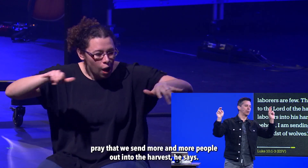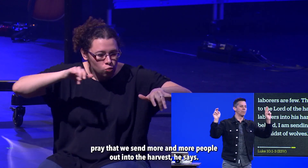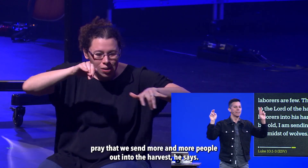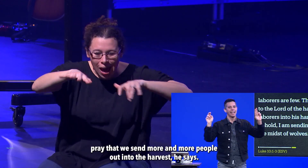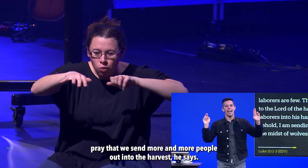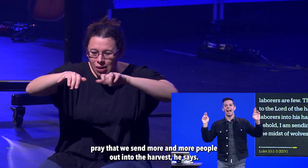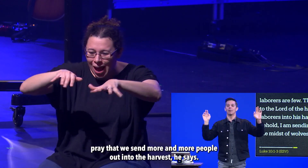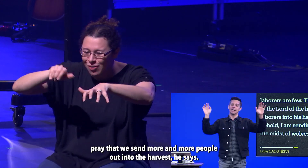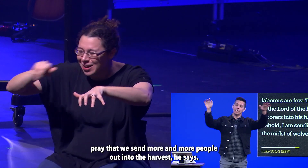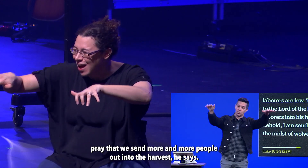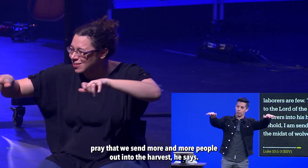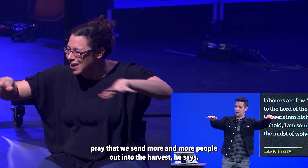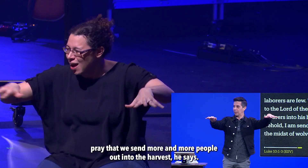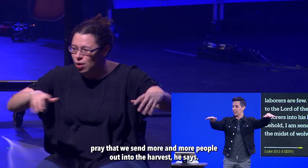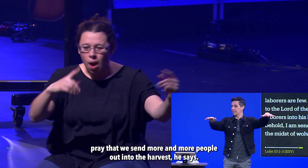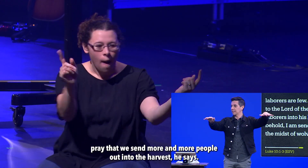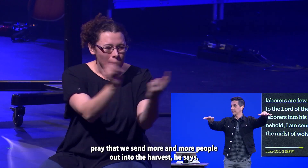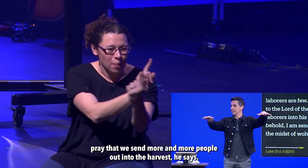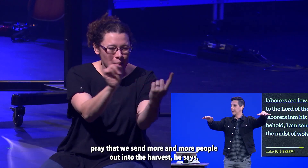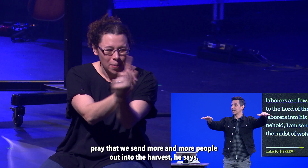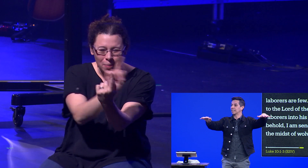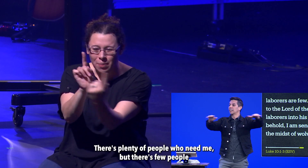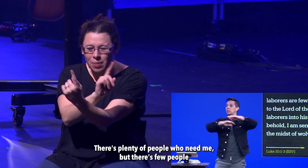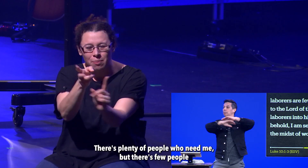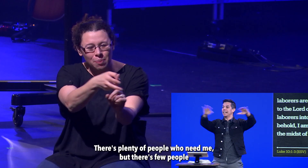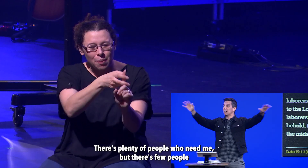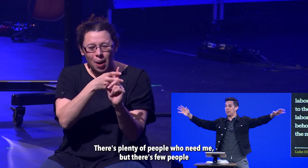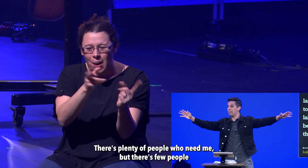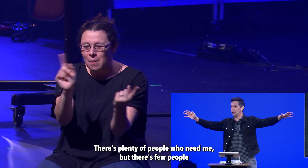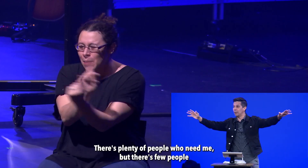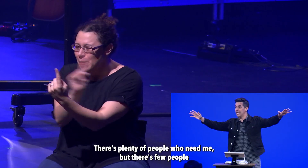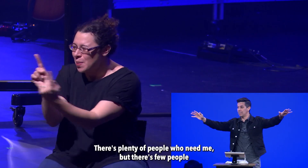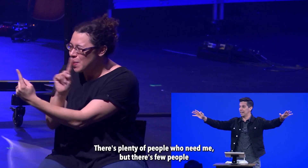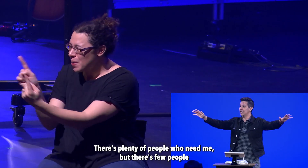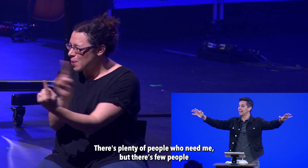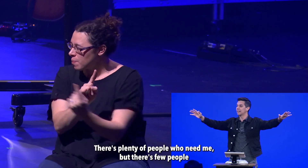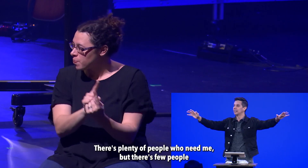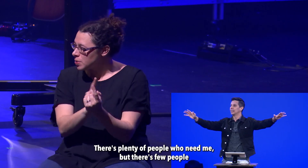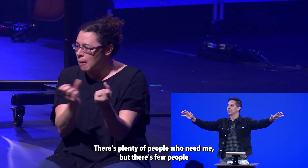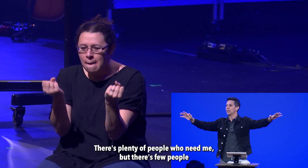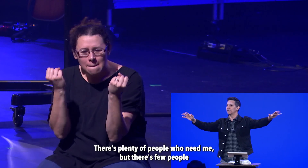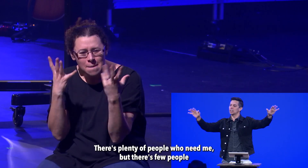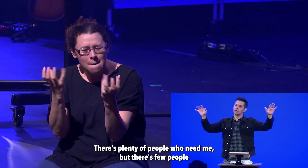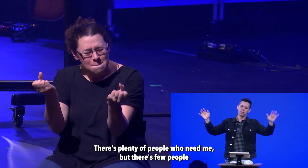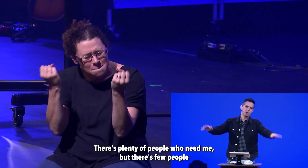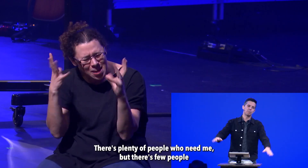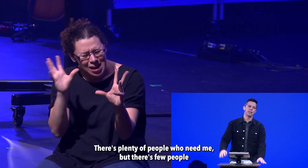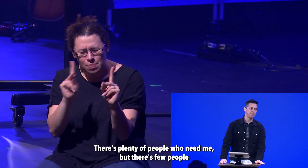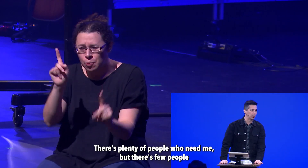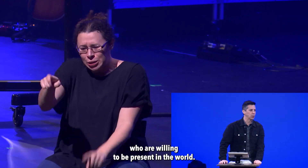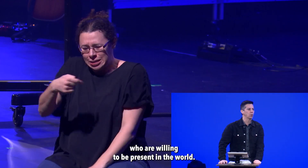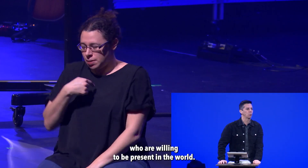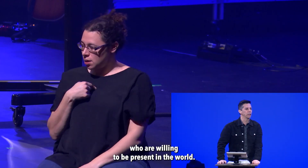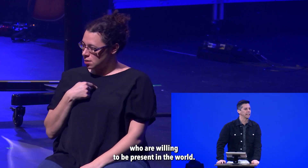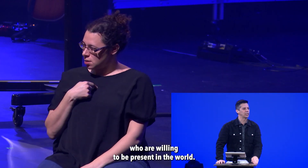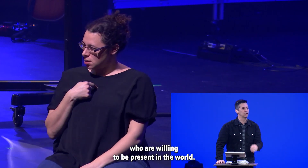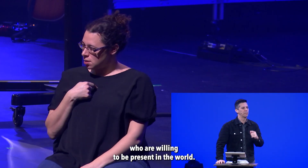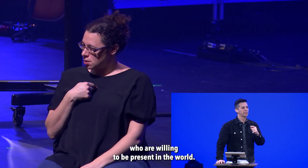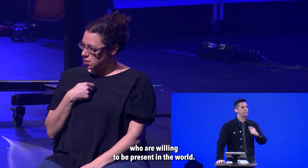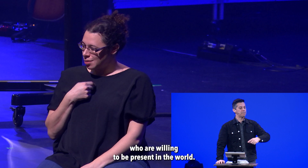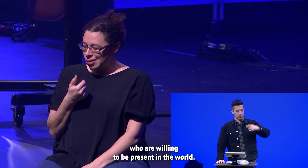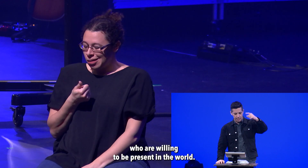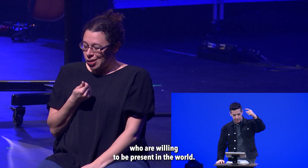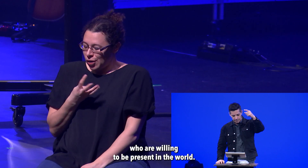more people out into the harvest. He says, there's plenty of people who need me, but there's few people who are willing